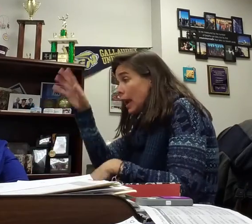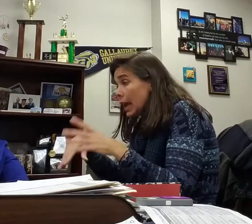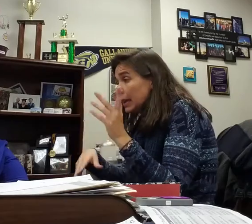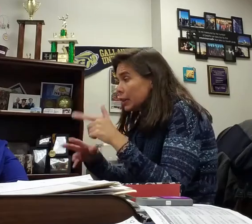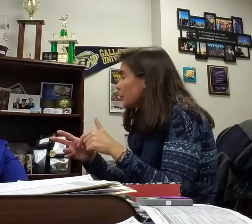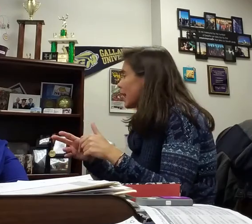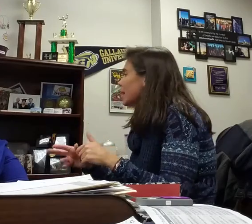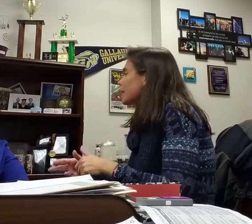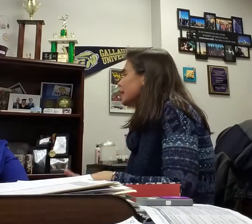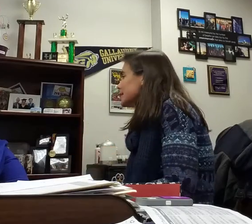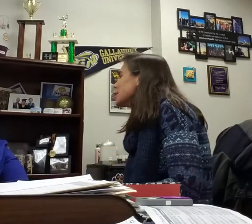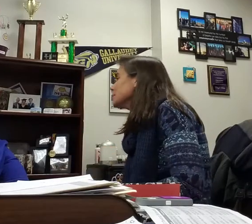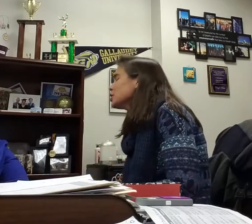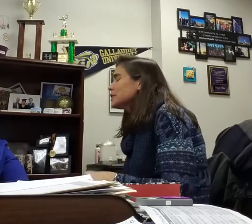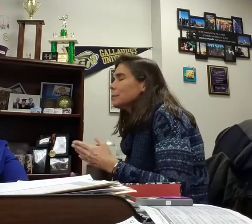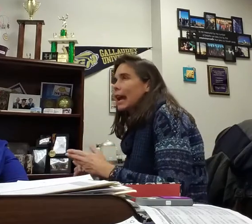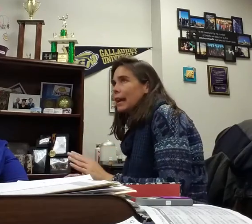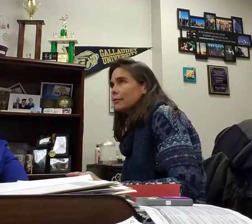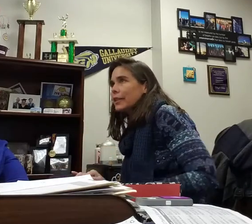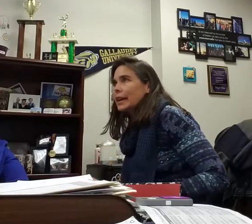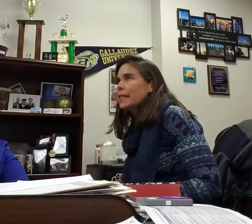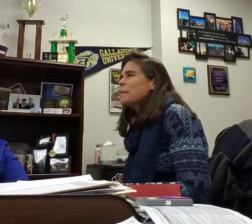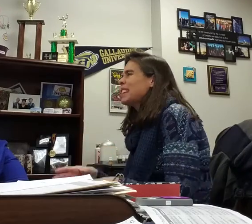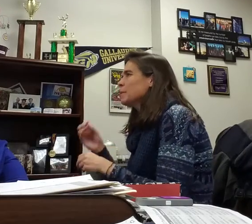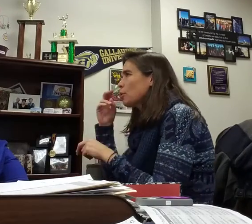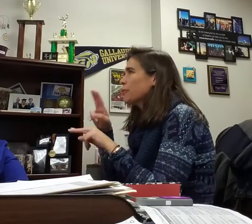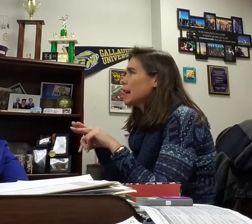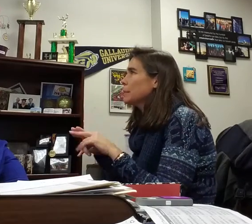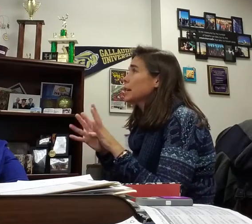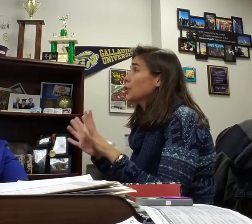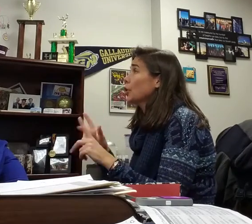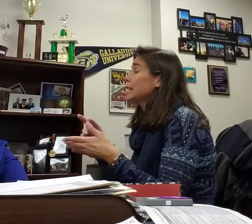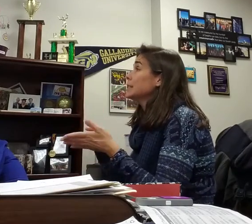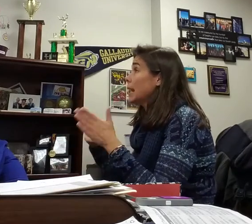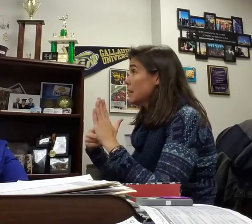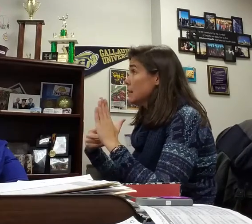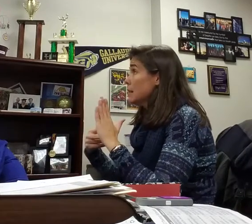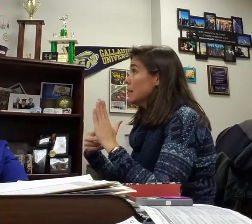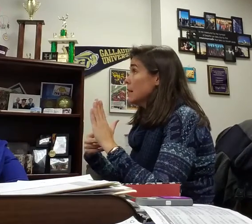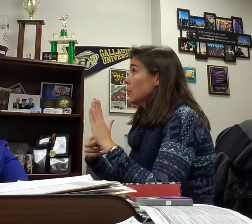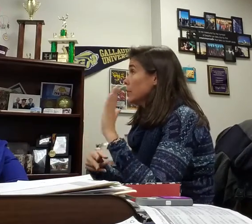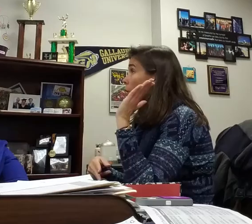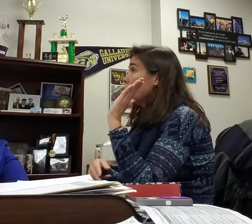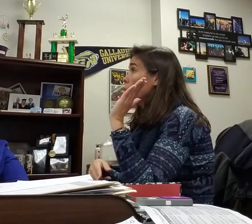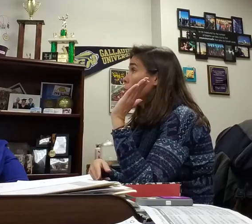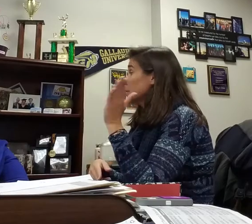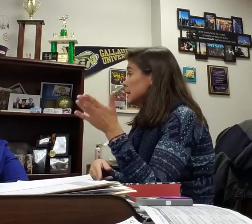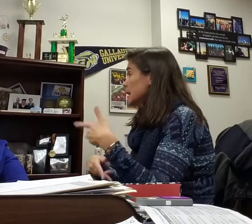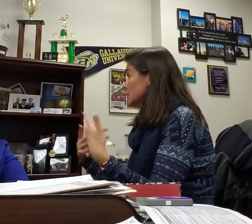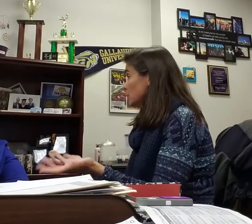okay, that kind of thing. So just something to add for that. And that makes it more fun because her intent with the whole presentation was